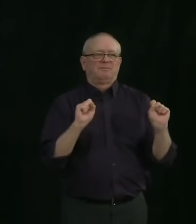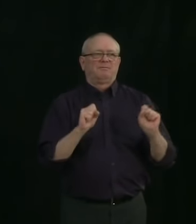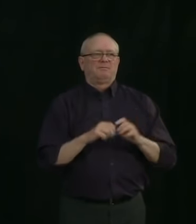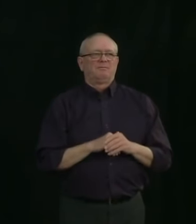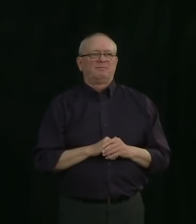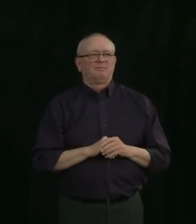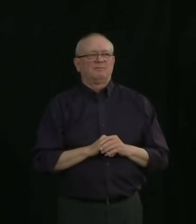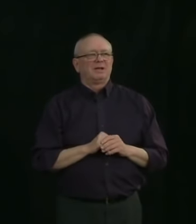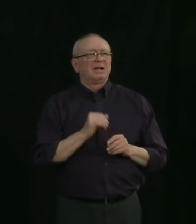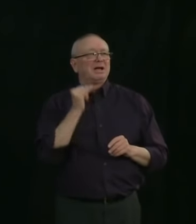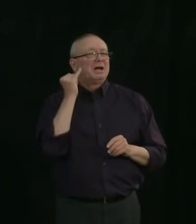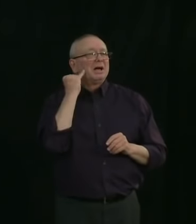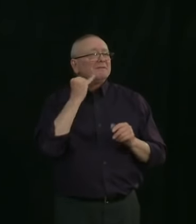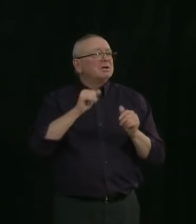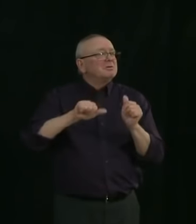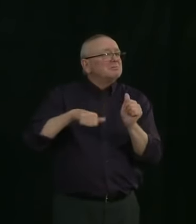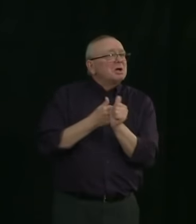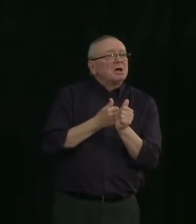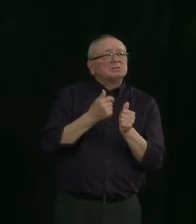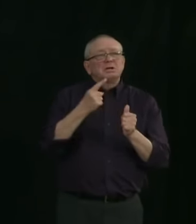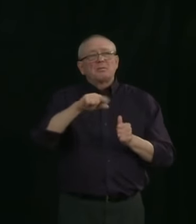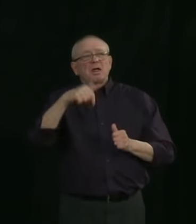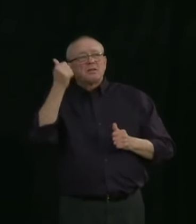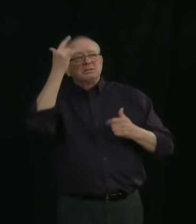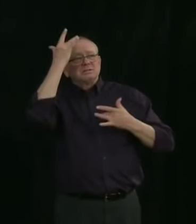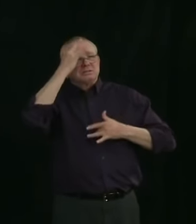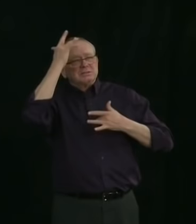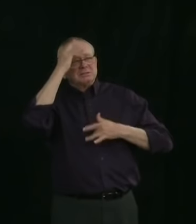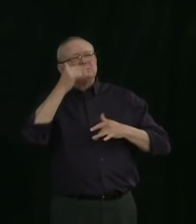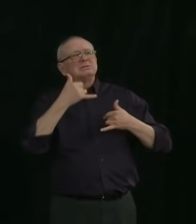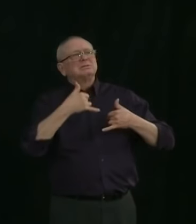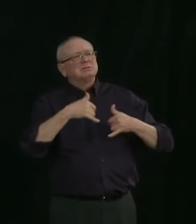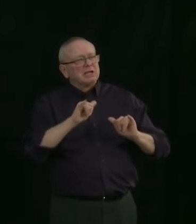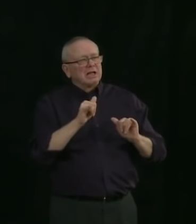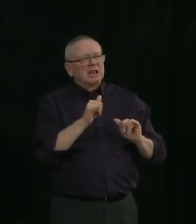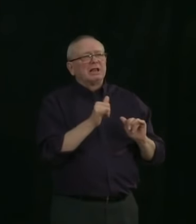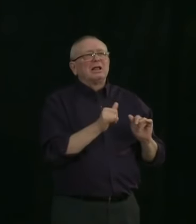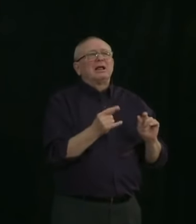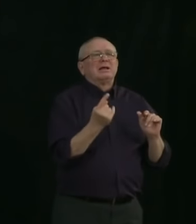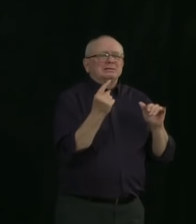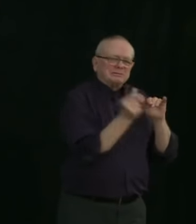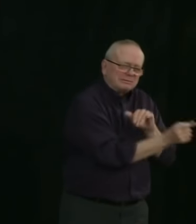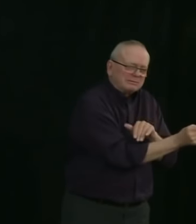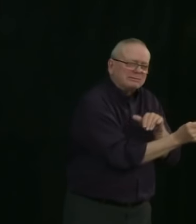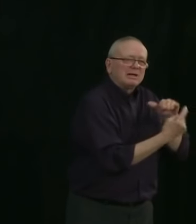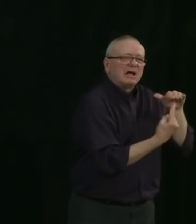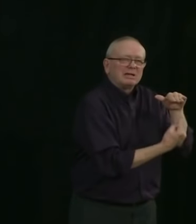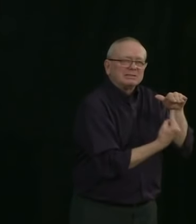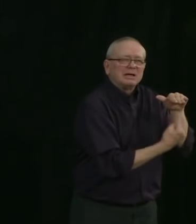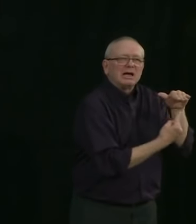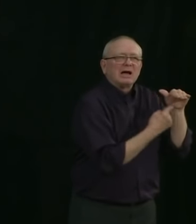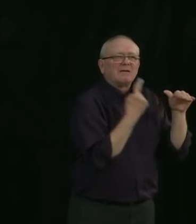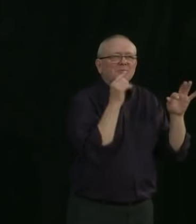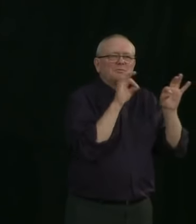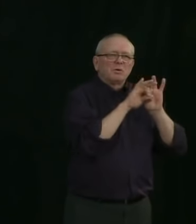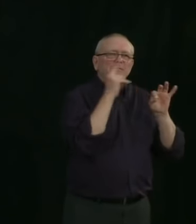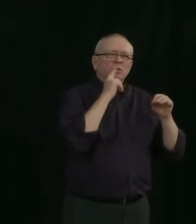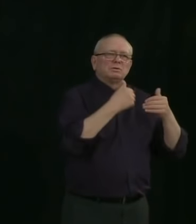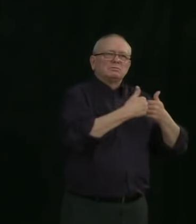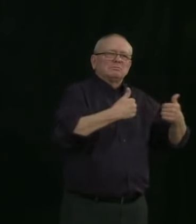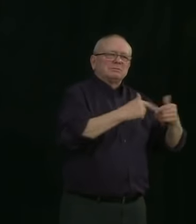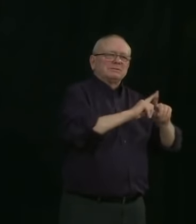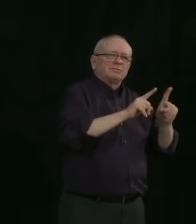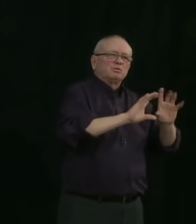other medical illness, they would be put on isolation as a precaution if they were moved to get needed care. So that's just an example of the things